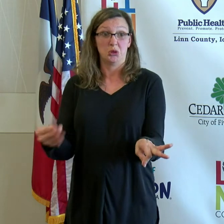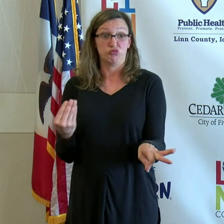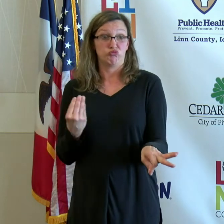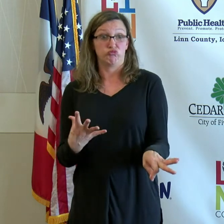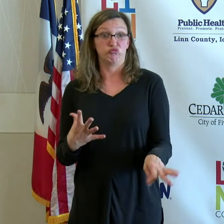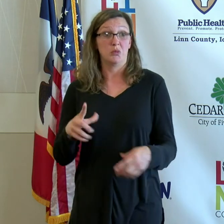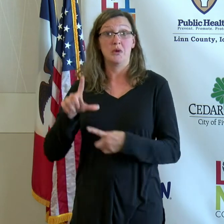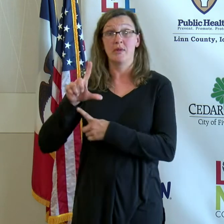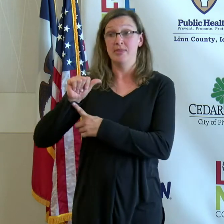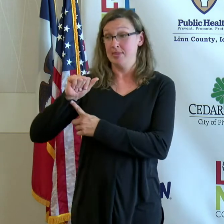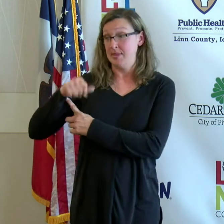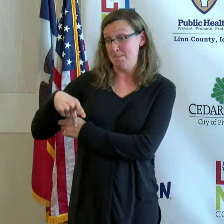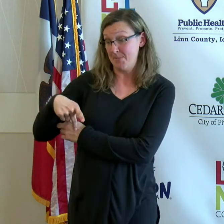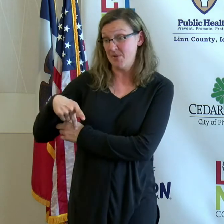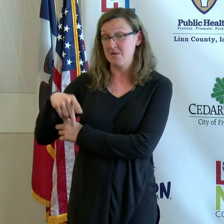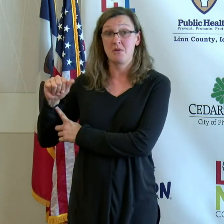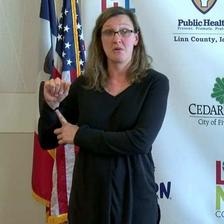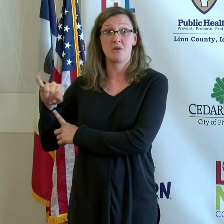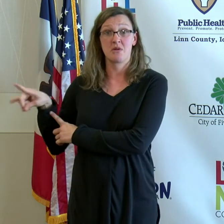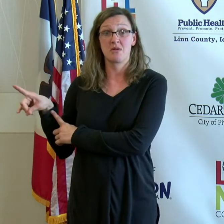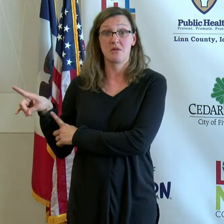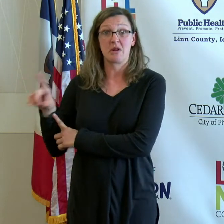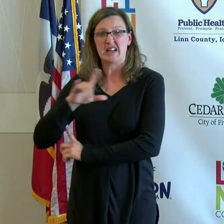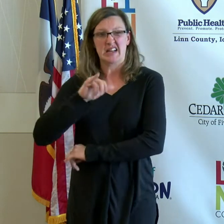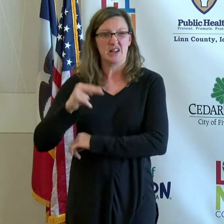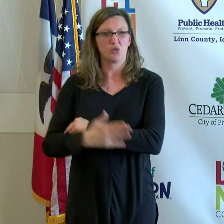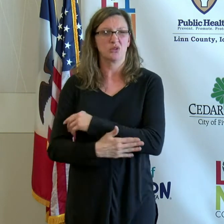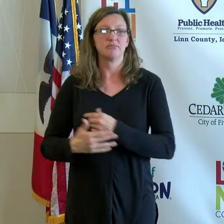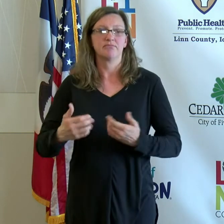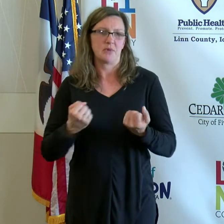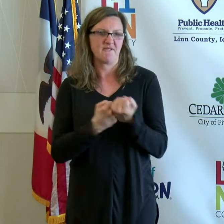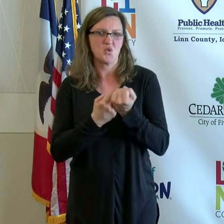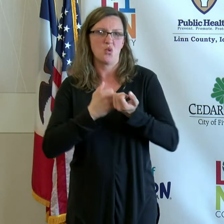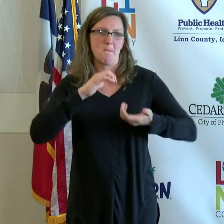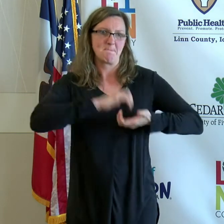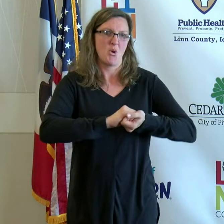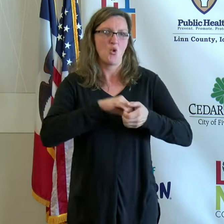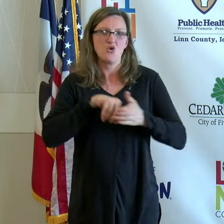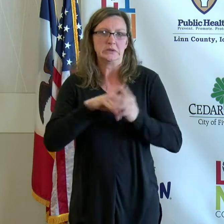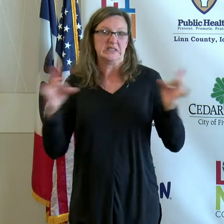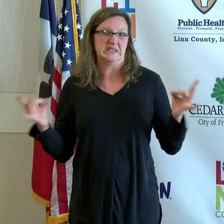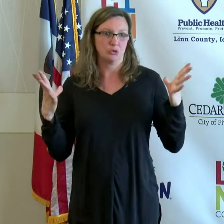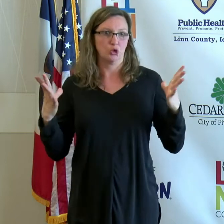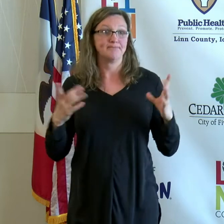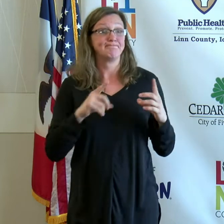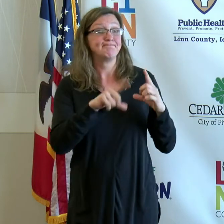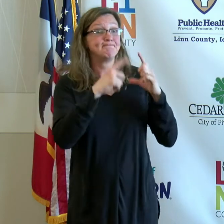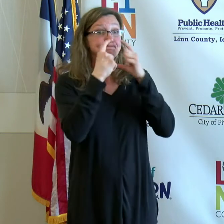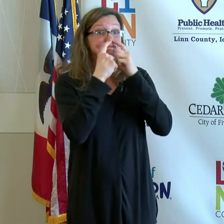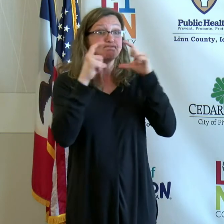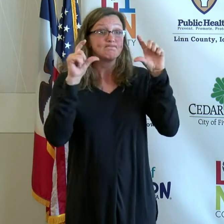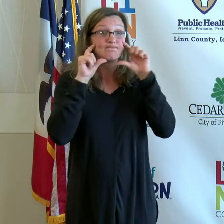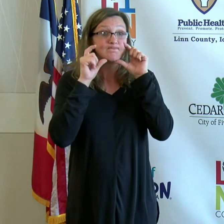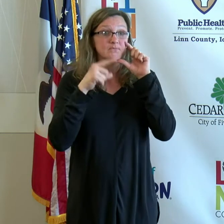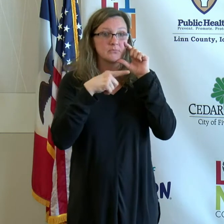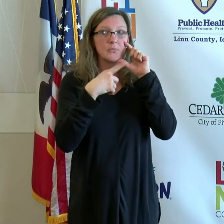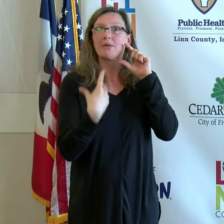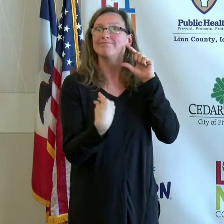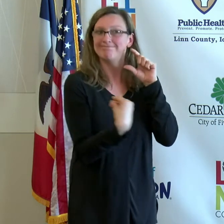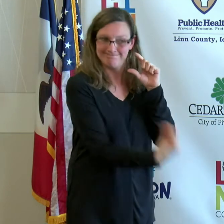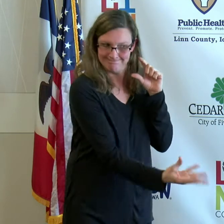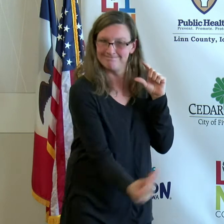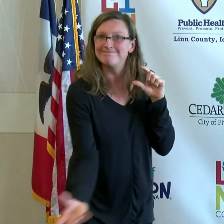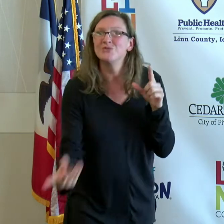Disasters. Fabric face masks are needed for child care providers in our community. Donations